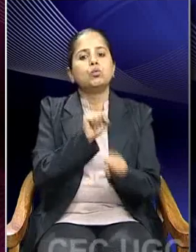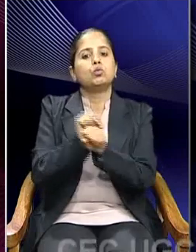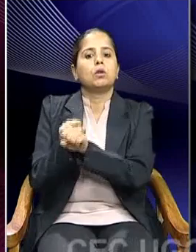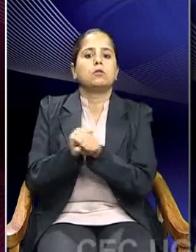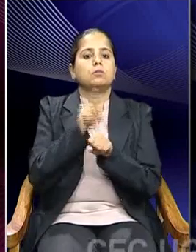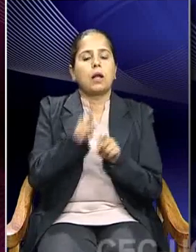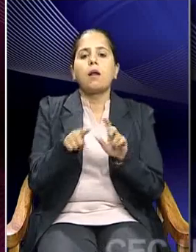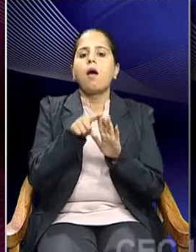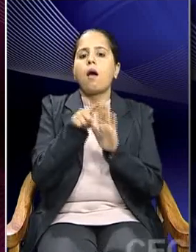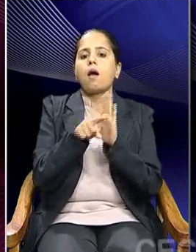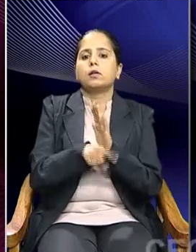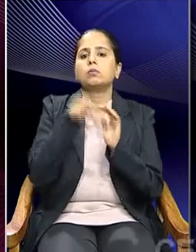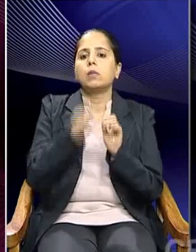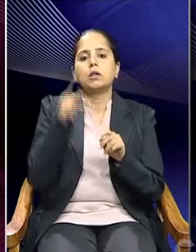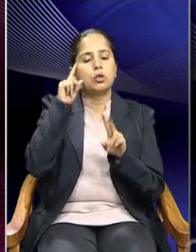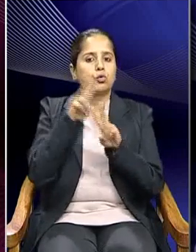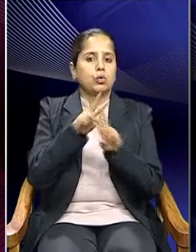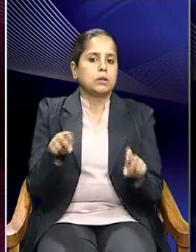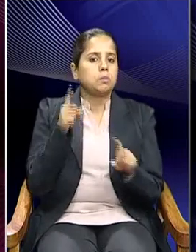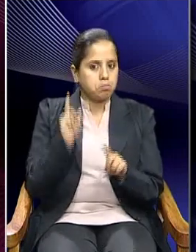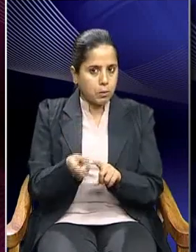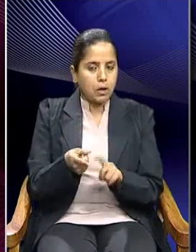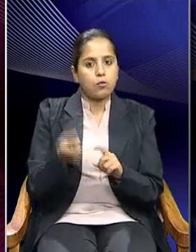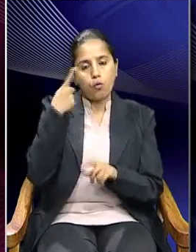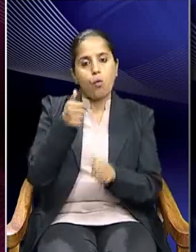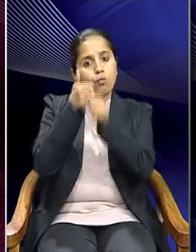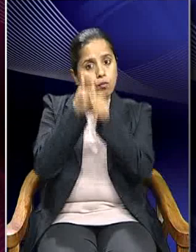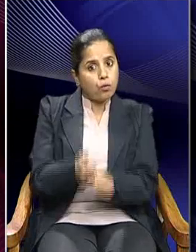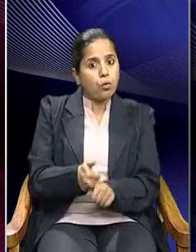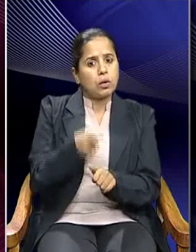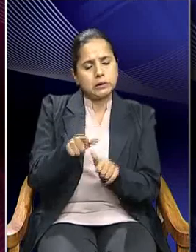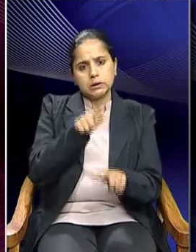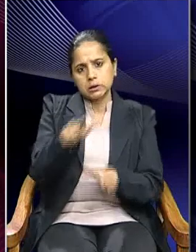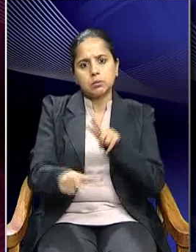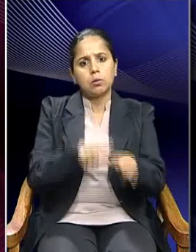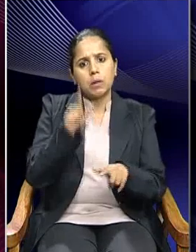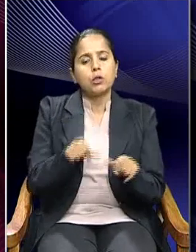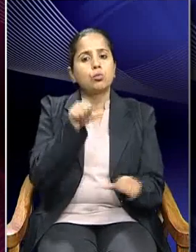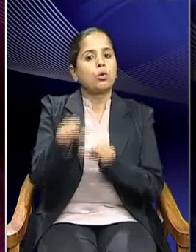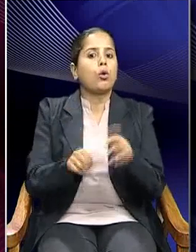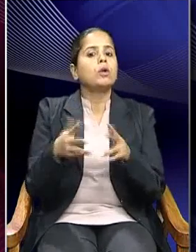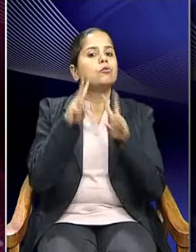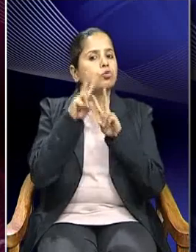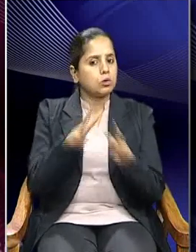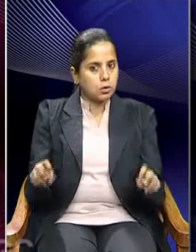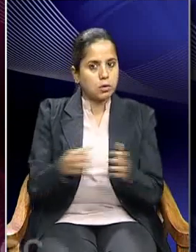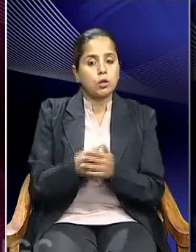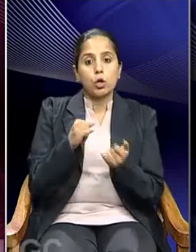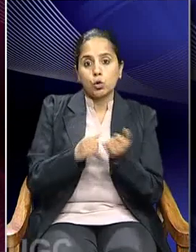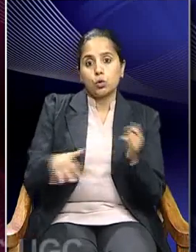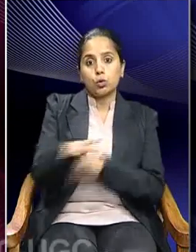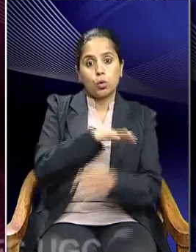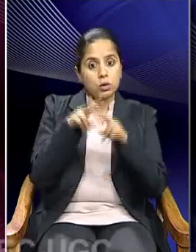being ethical in our research and following the steps or process of research, a